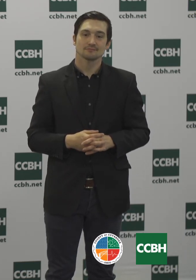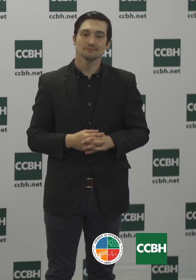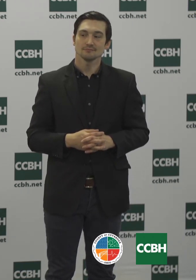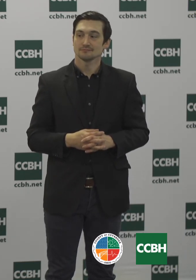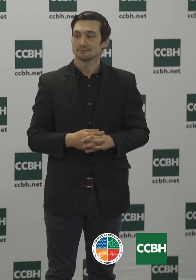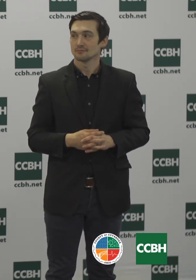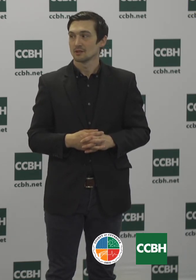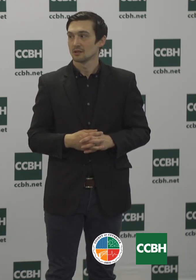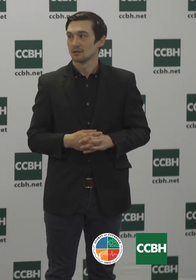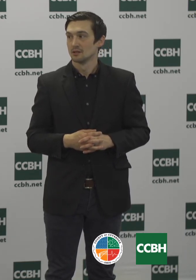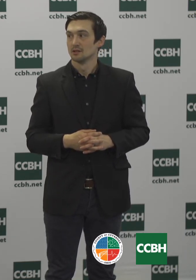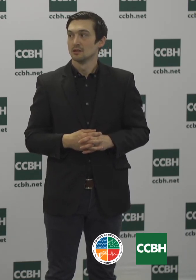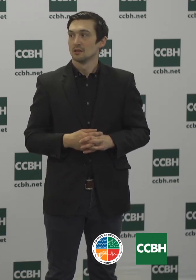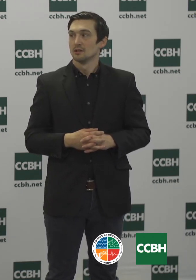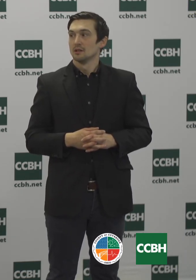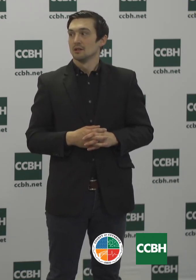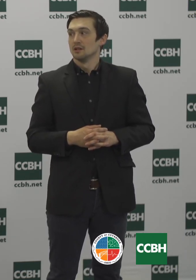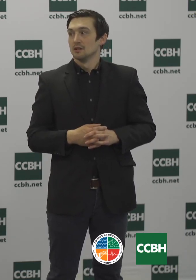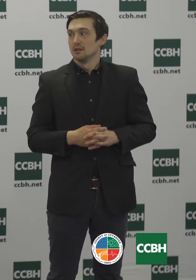So,